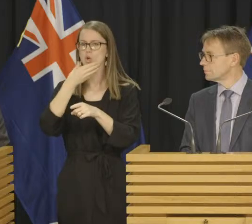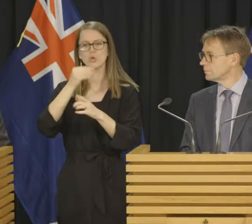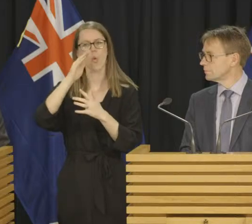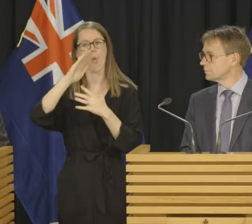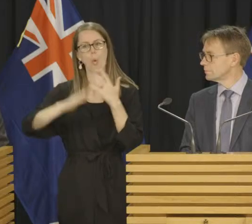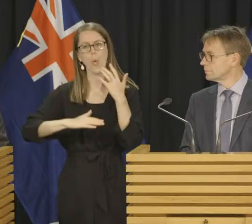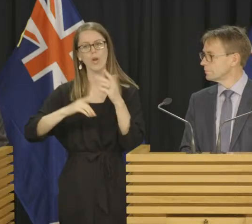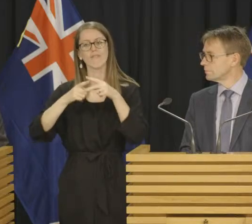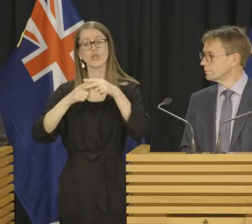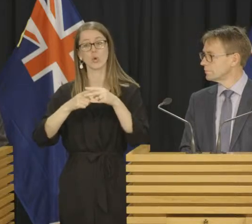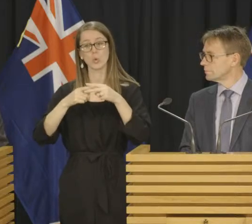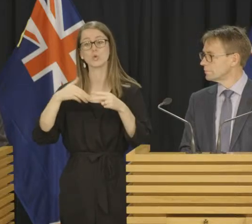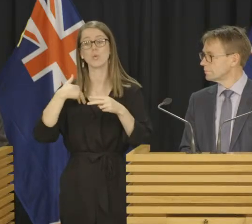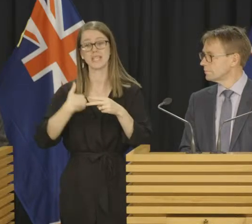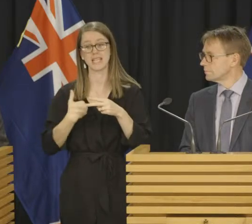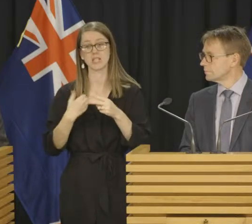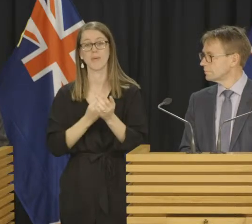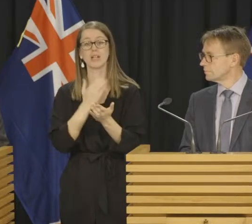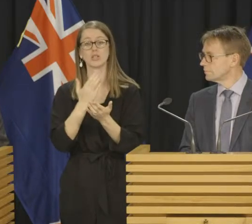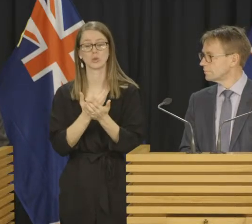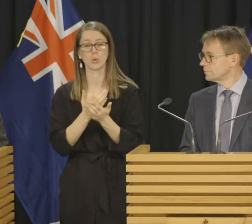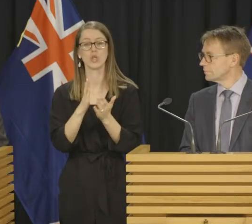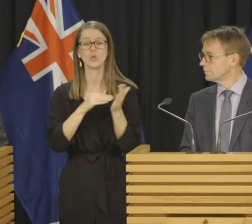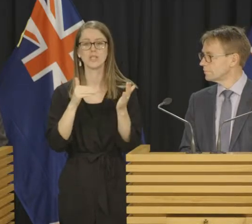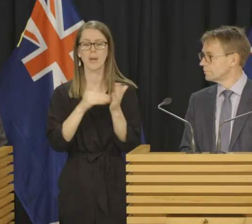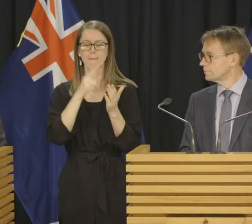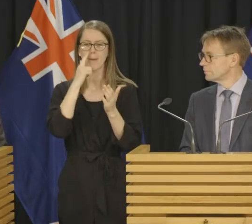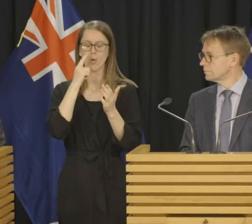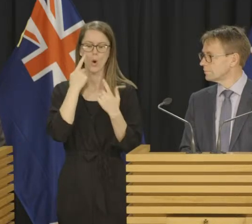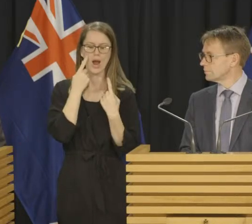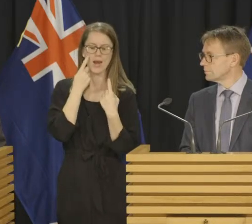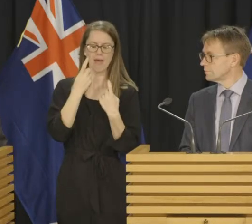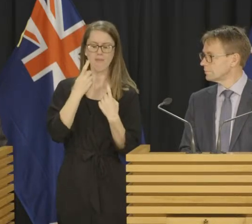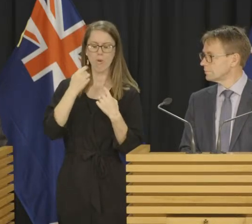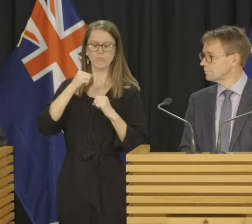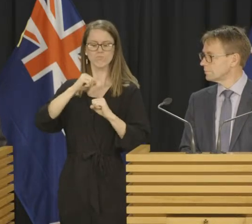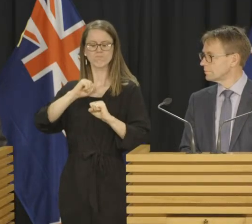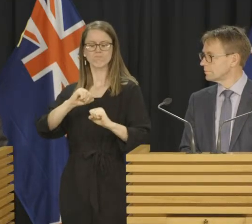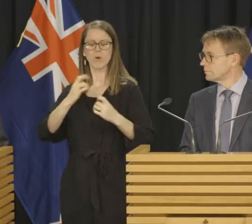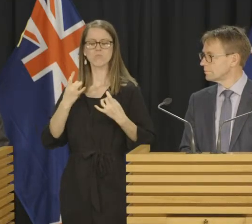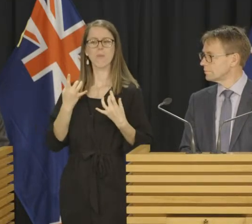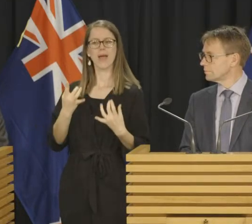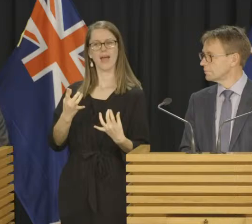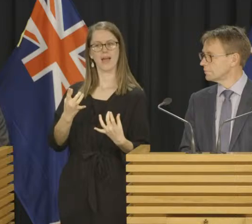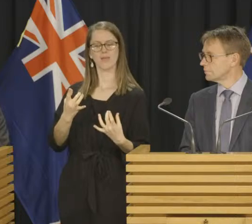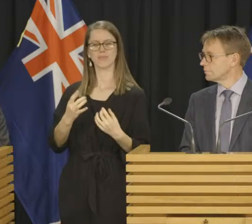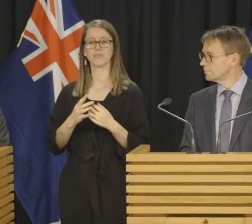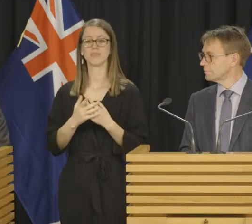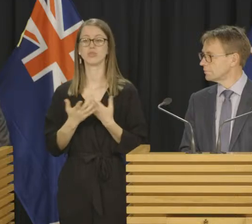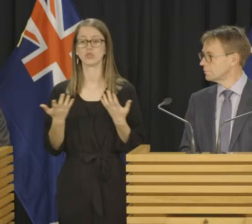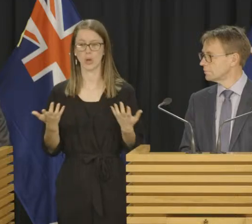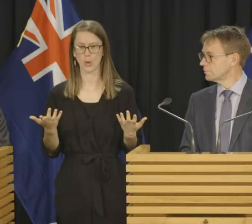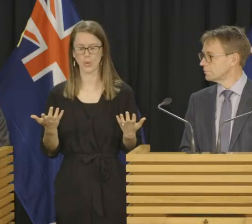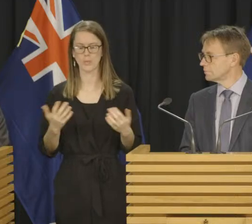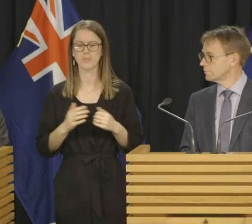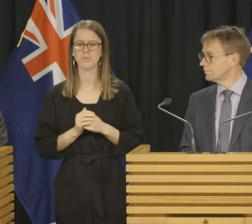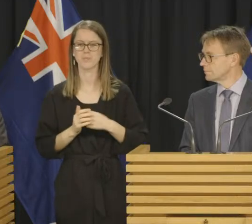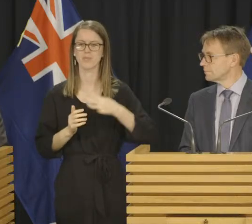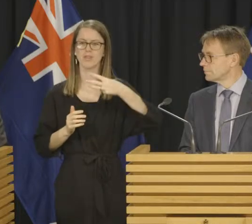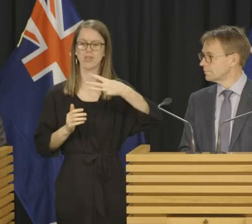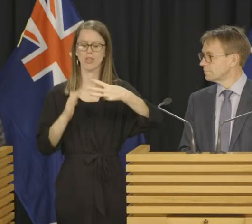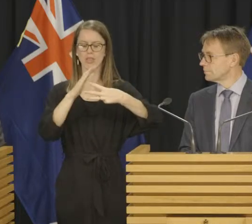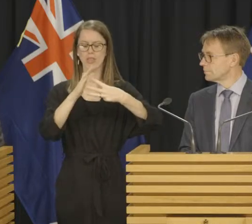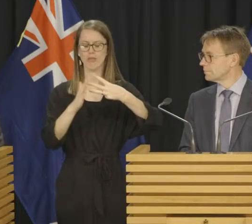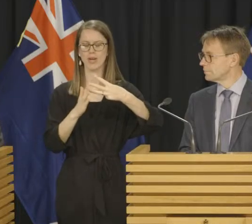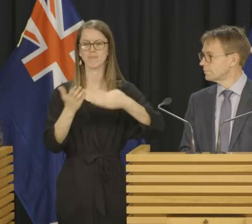our disposal to ensure New Zealanders stay vigilant and prepared. And with that in mind, there are 3